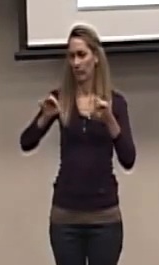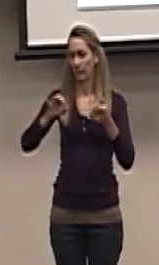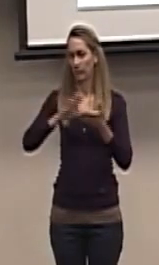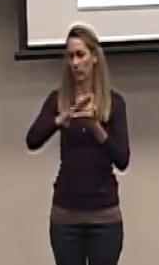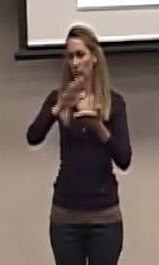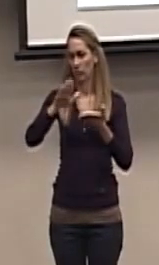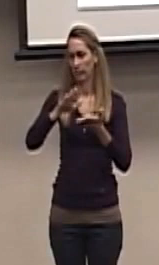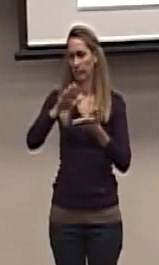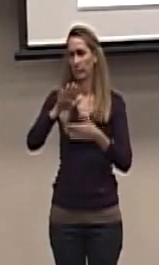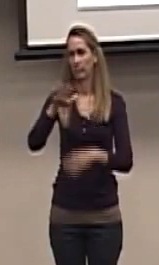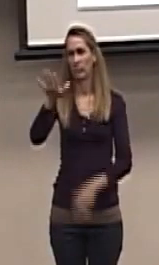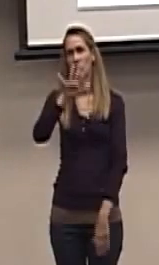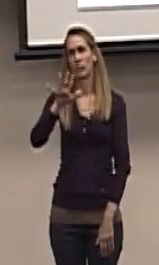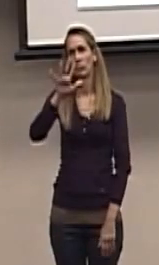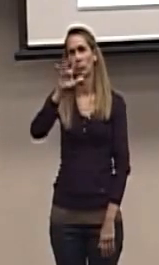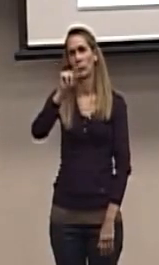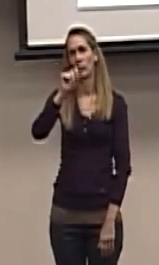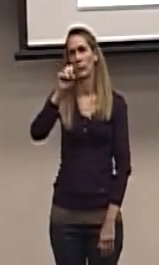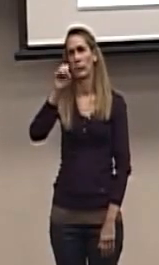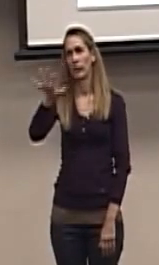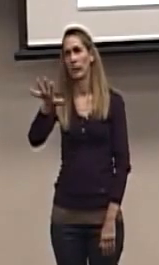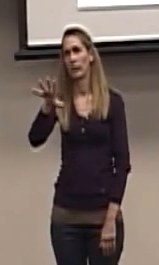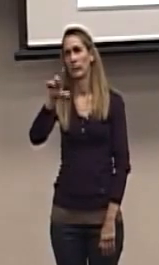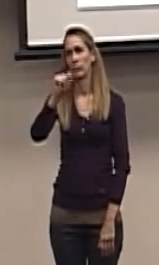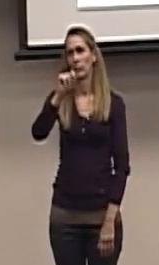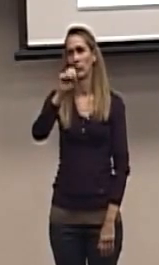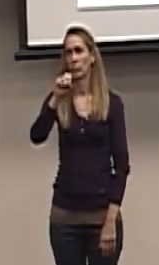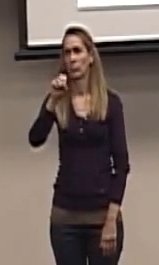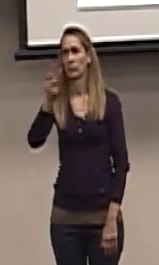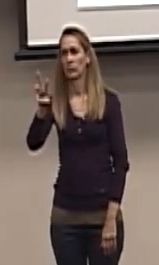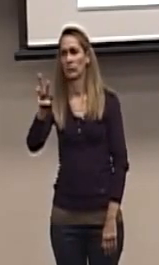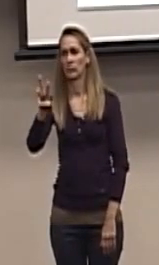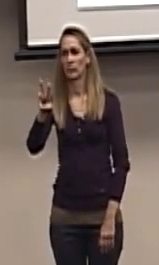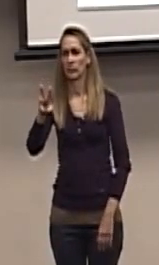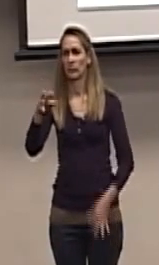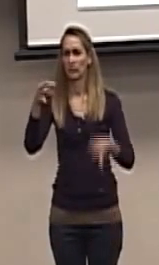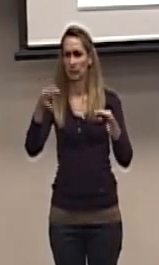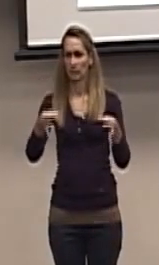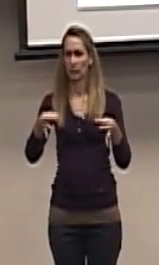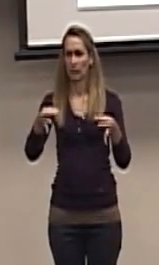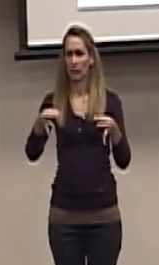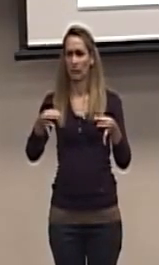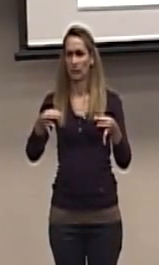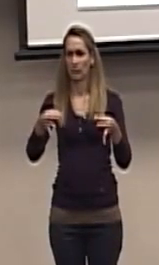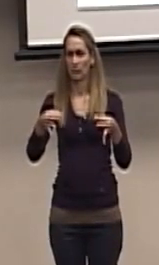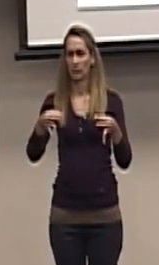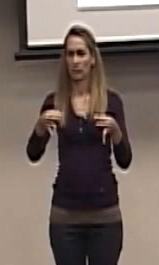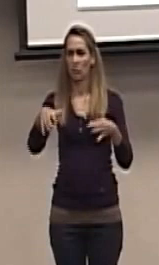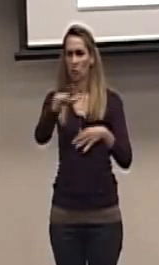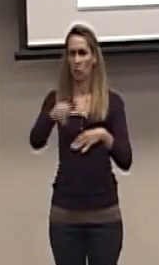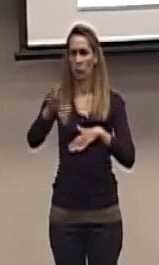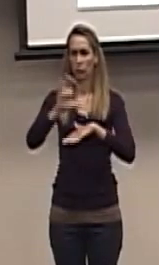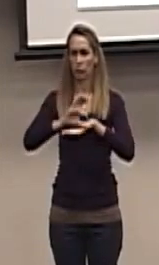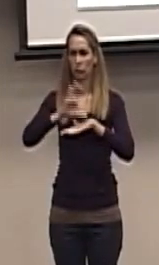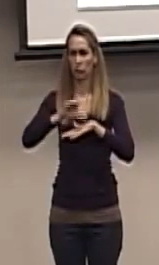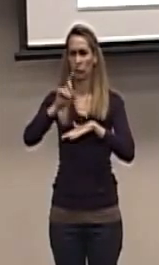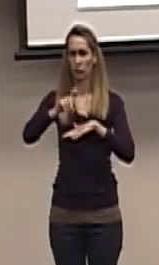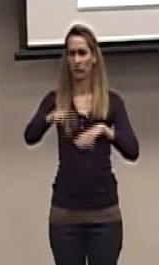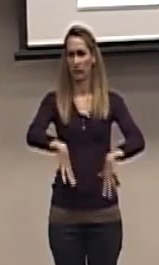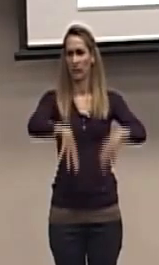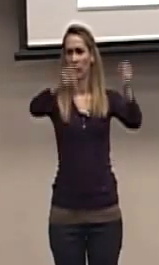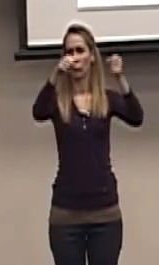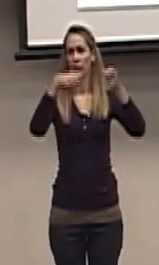2005, 2006, it was agreed that we give the management of the college to a local congregation that has